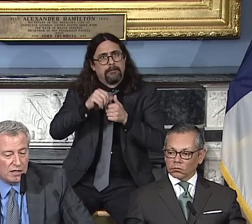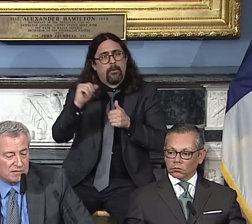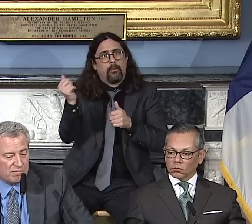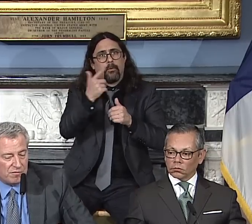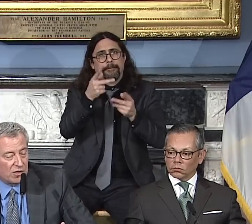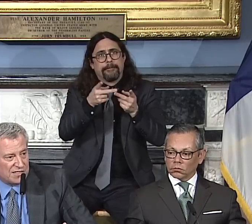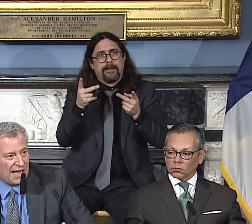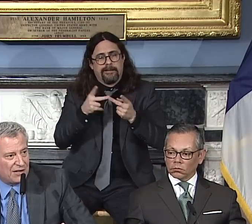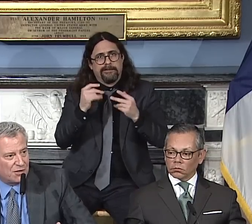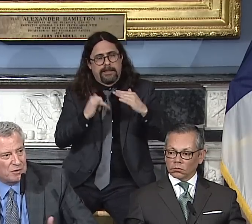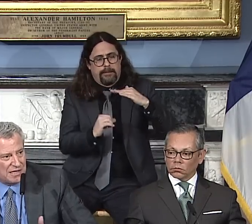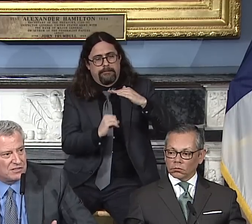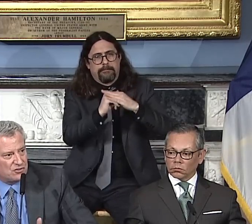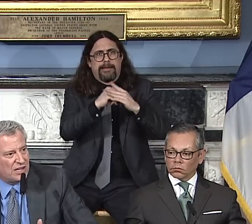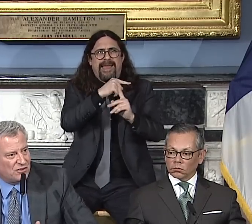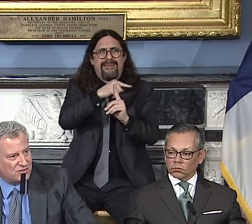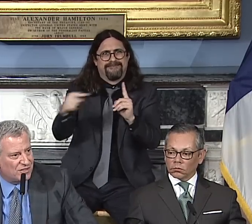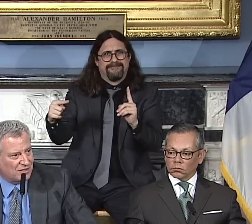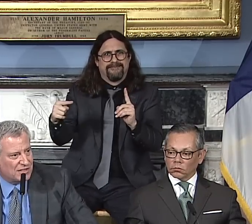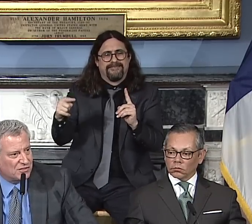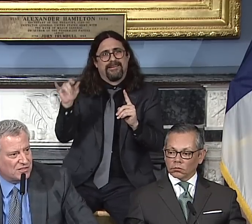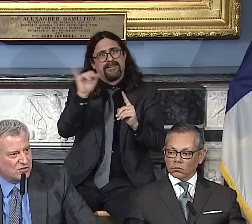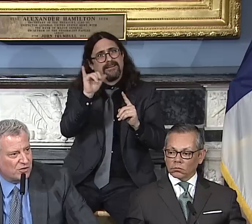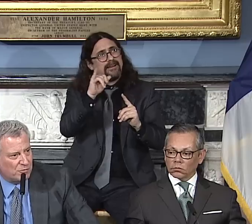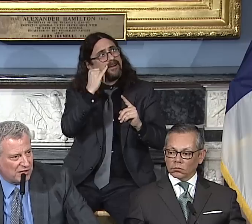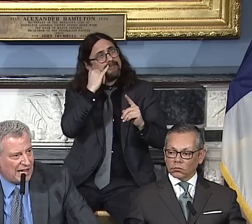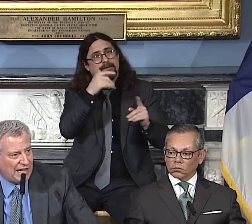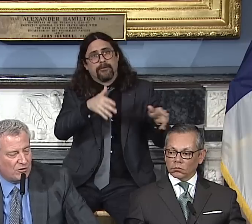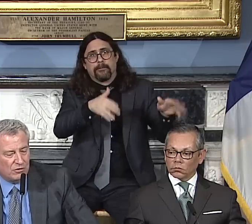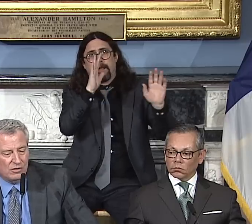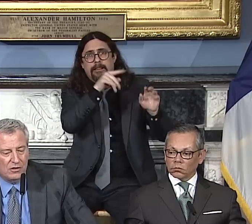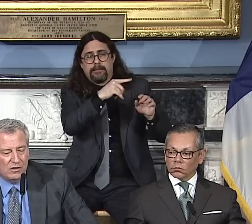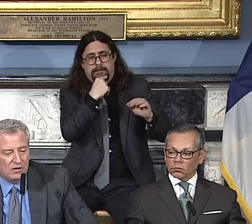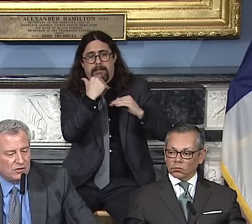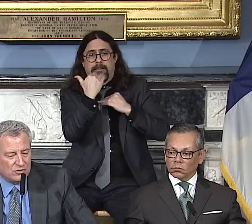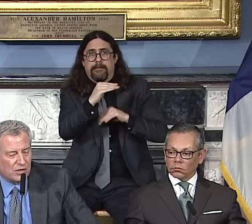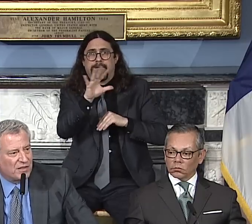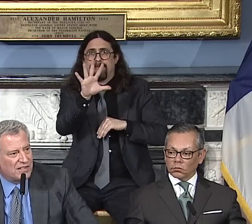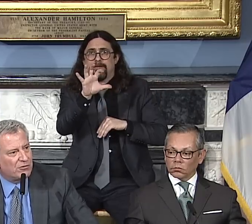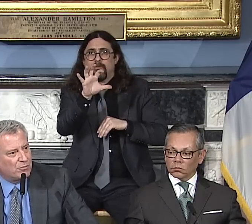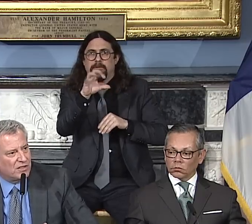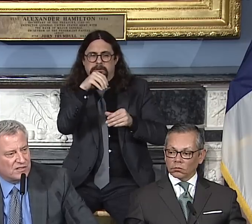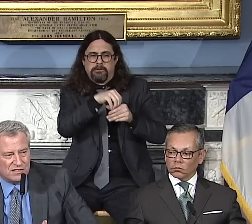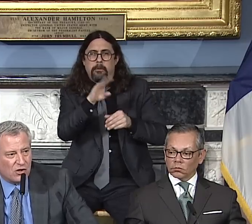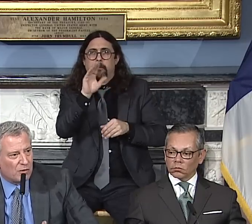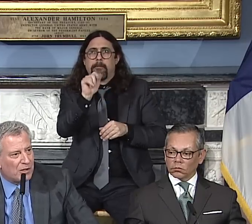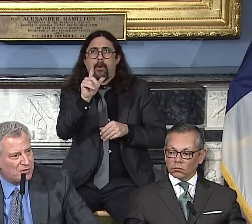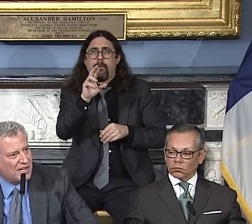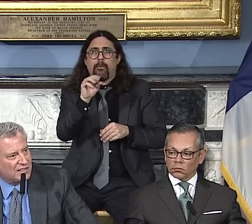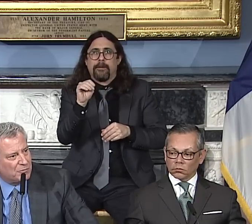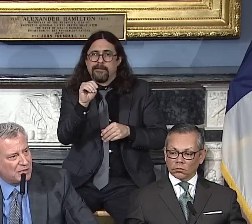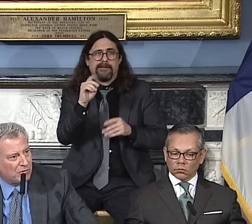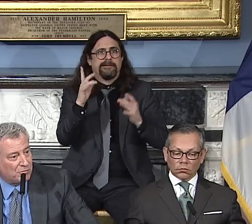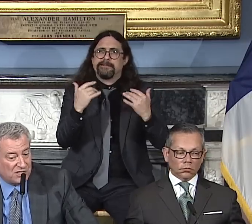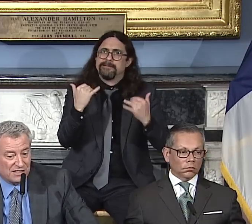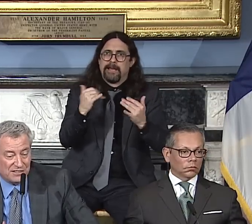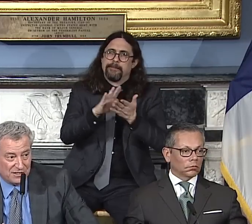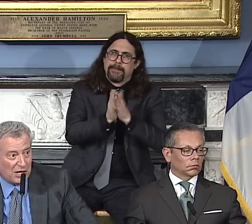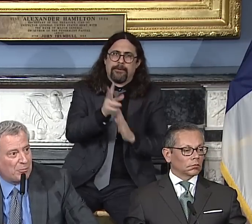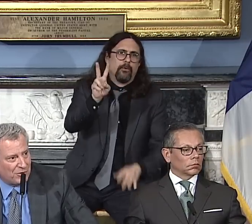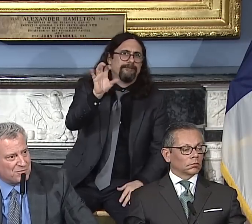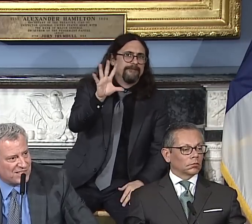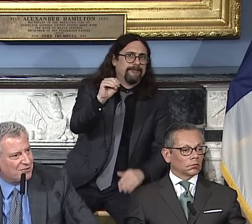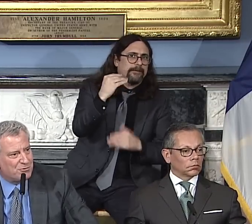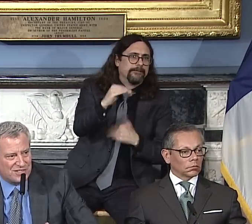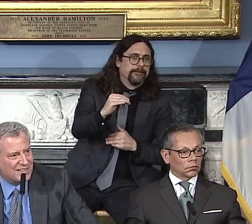So it's very sad if anyone has to change their guest list or their plan or do something different, but this is all about protecting people, protecting